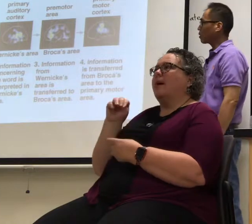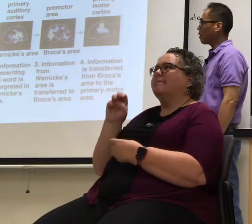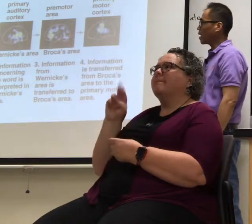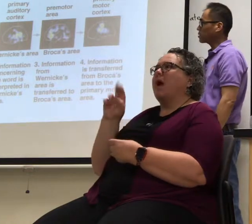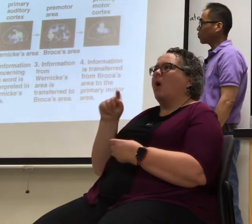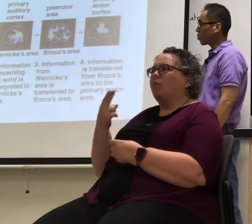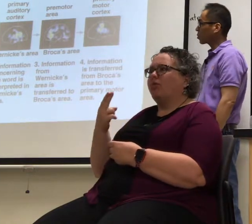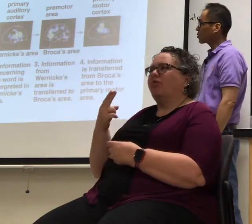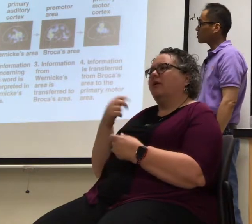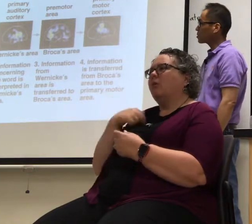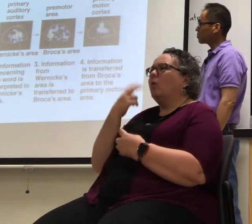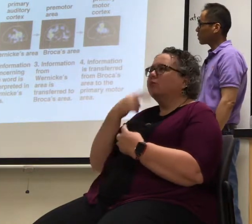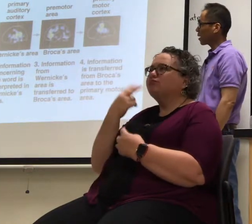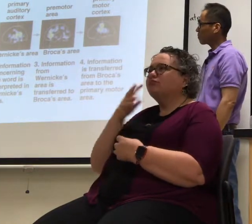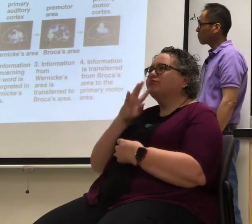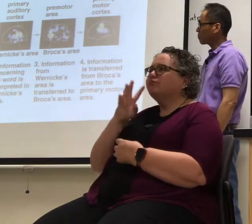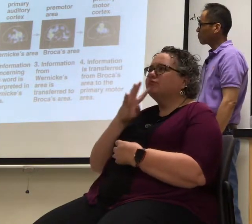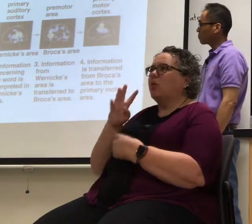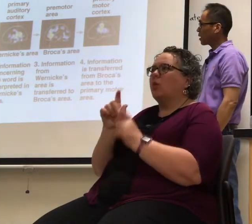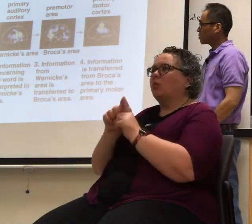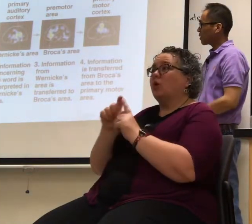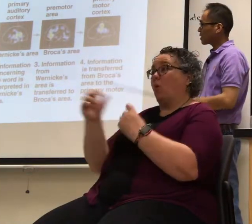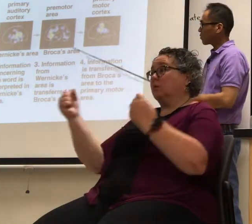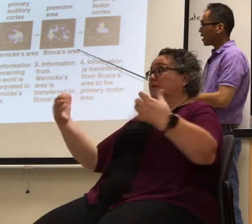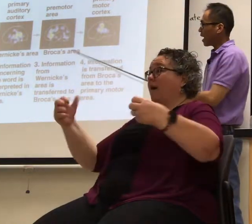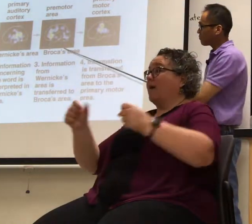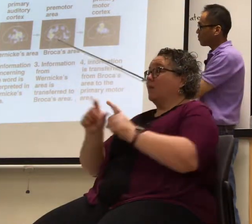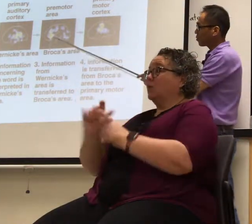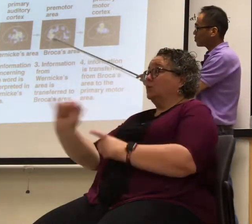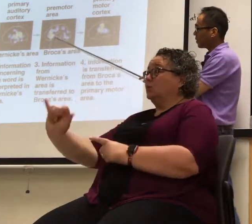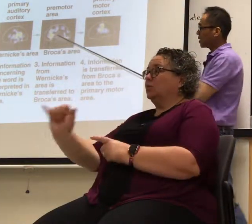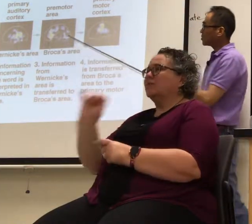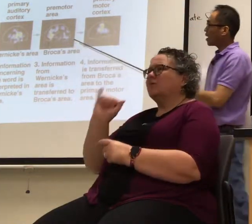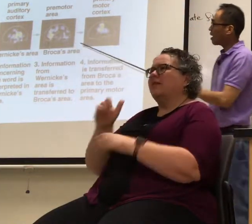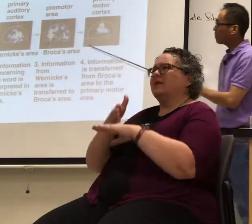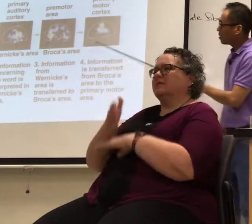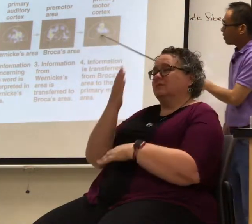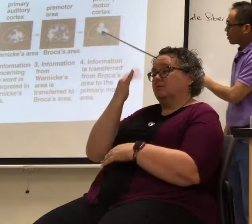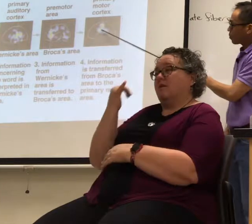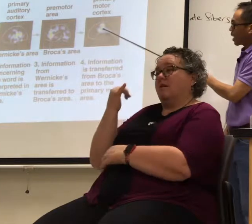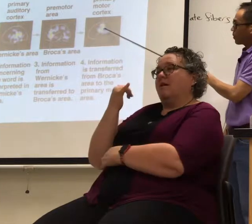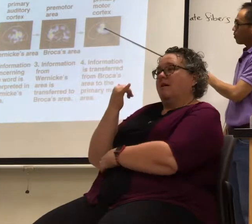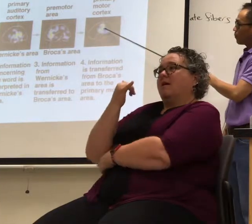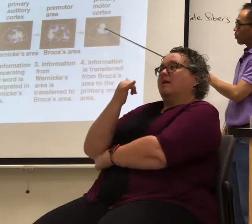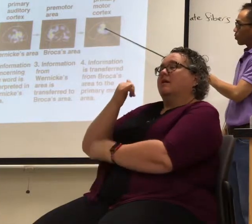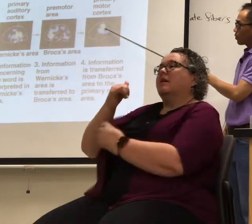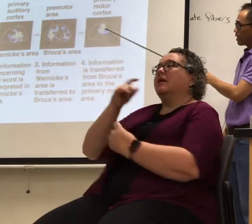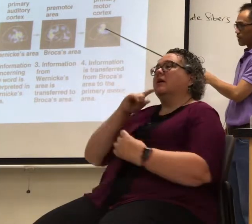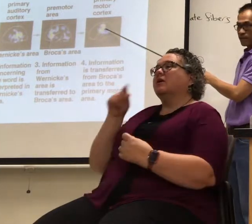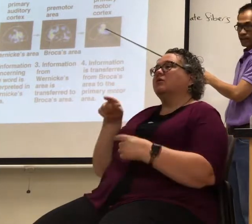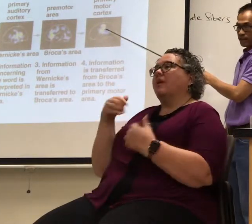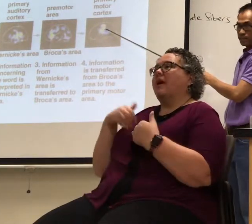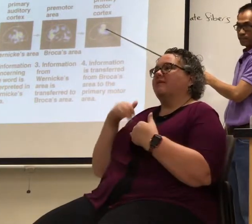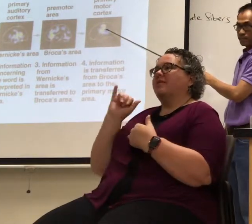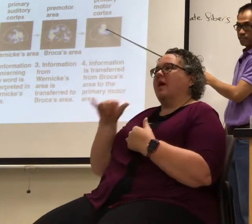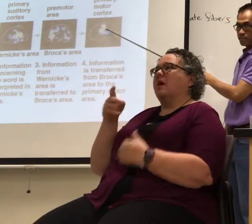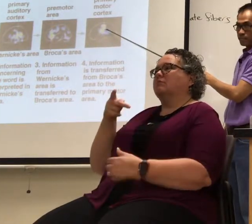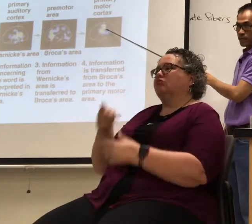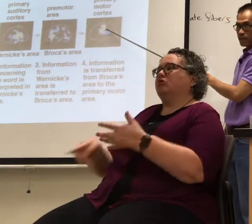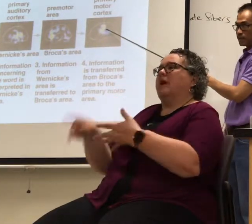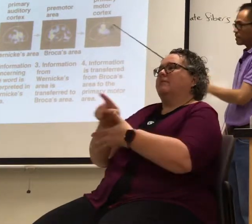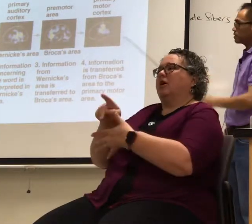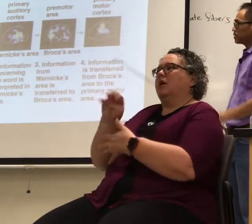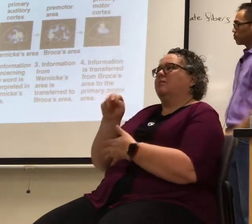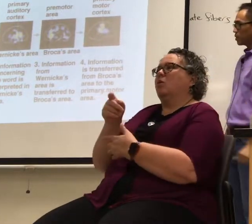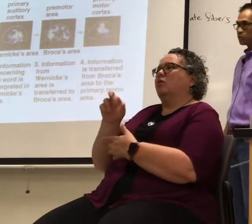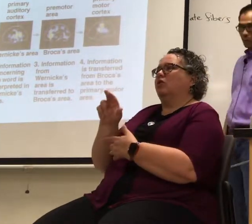to vocalize the words. Okay? So that's why after motor speech, you have the primary motor cortex light up.